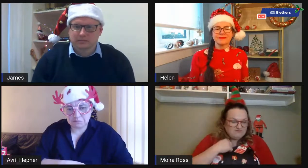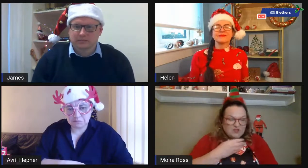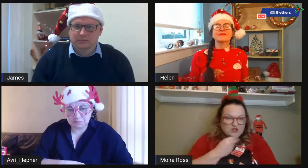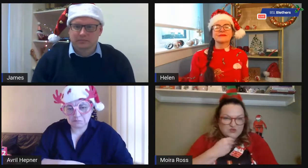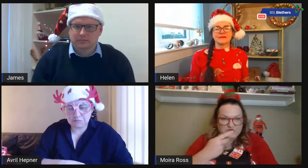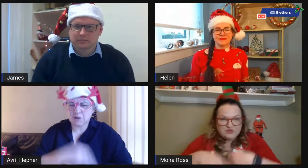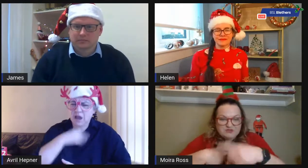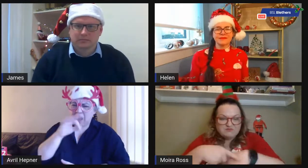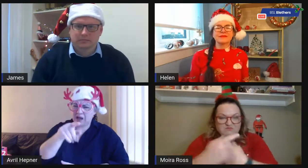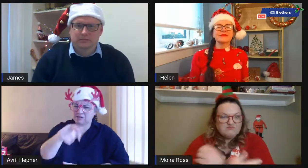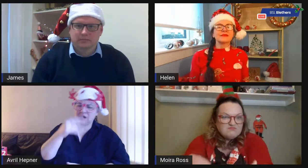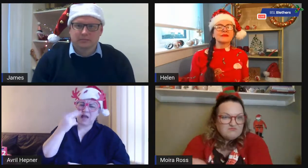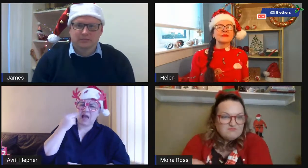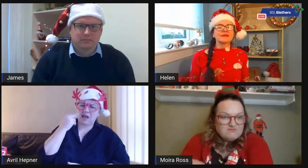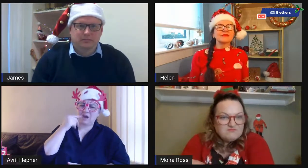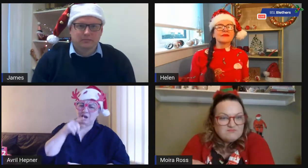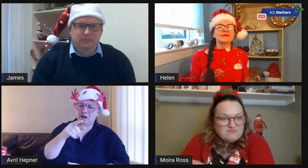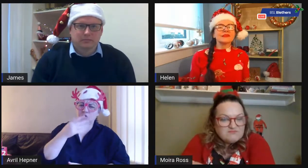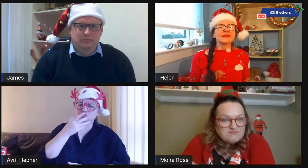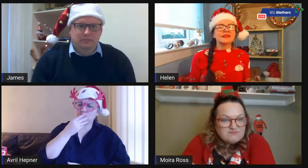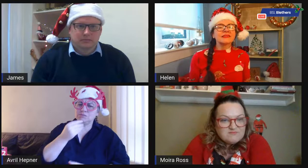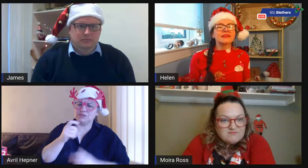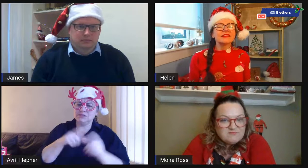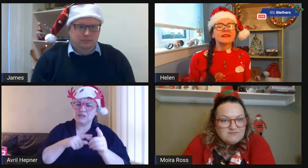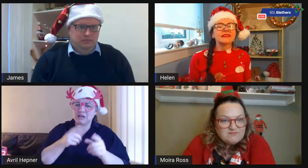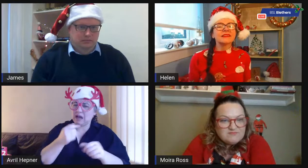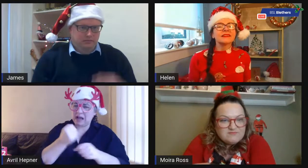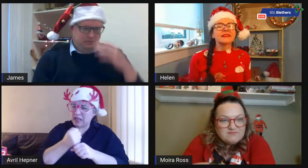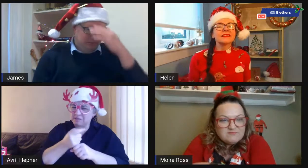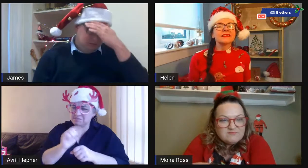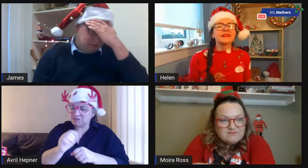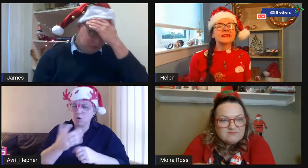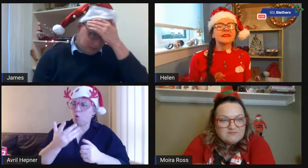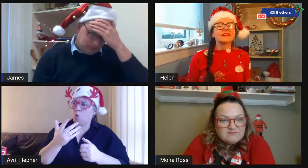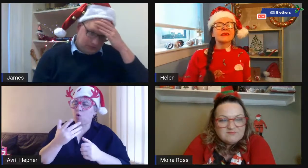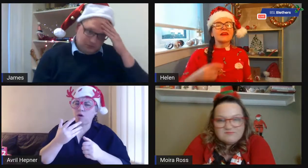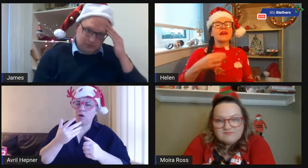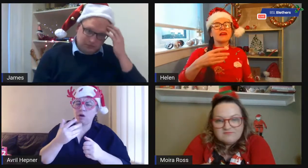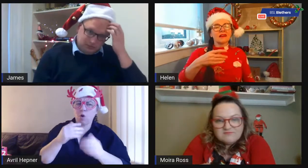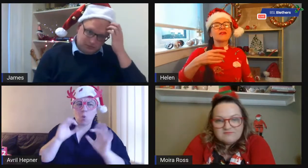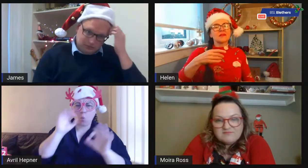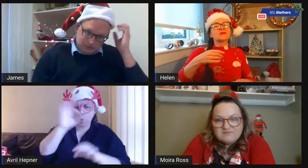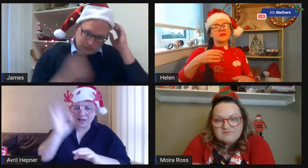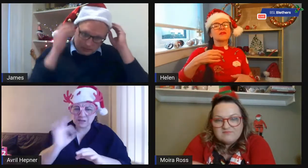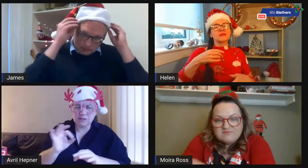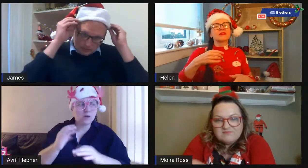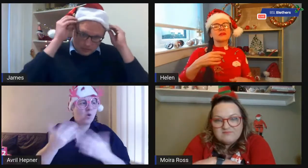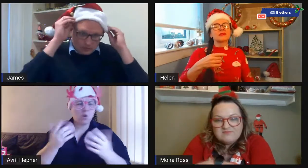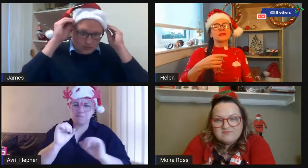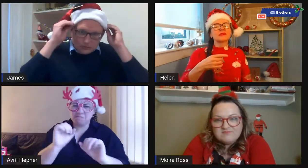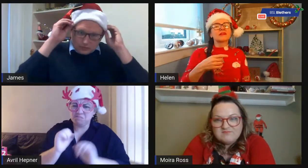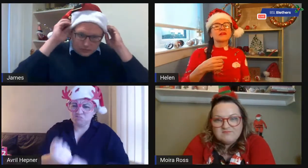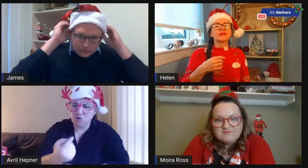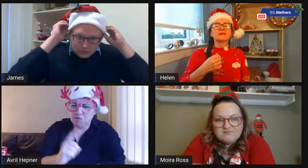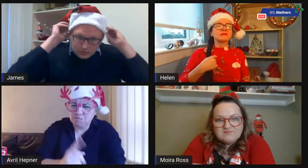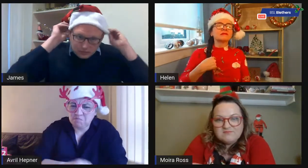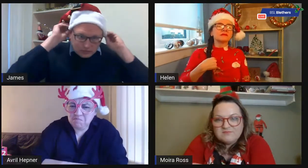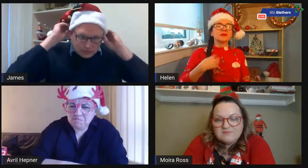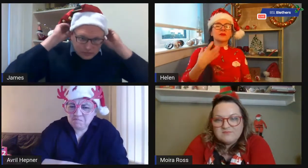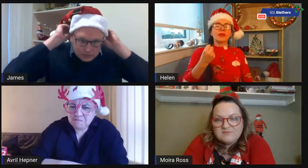and have fun. It's great. It's a real tradition. Helen, what do you do on Christmas Day? Is that games or